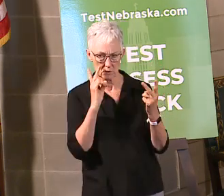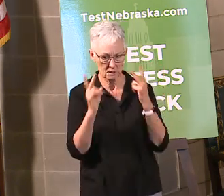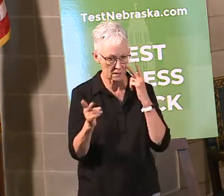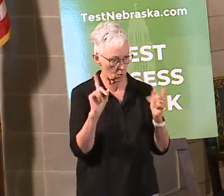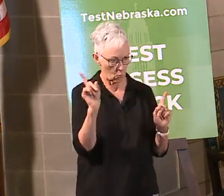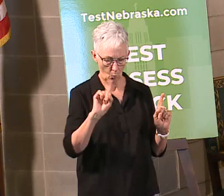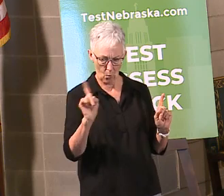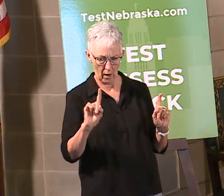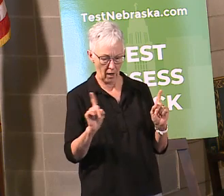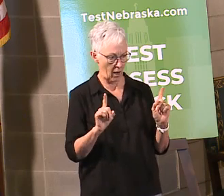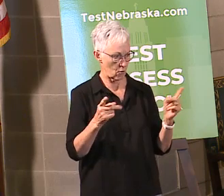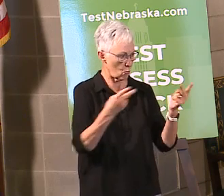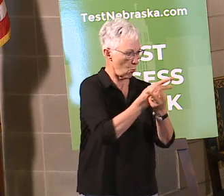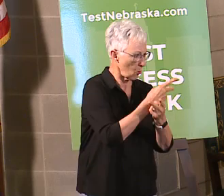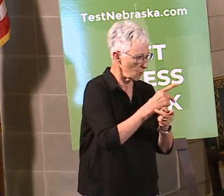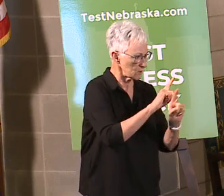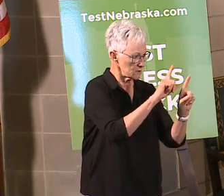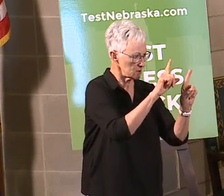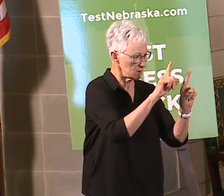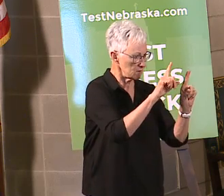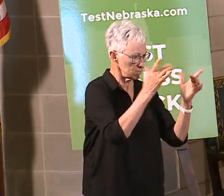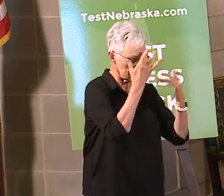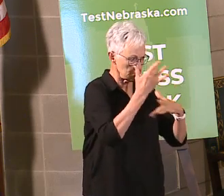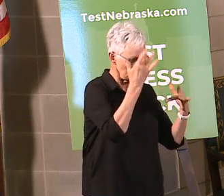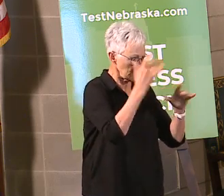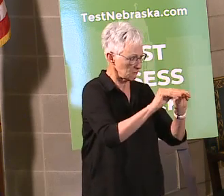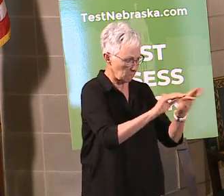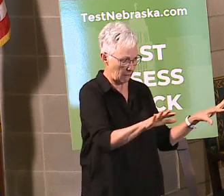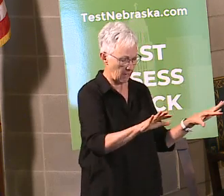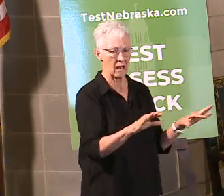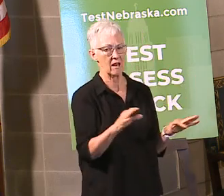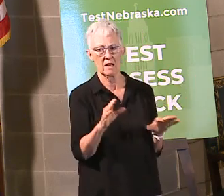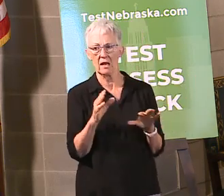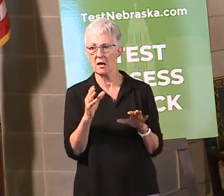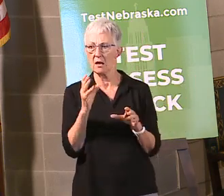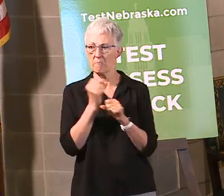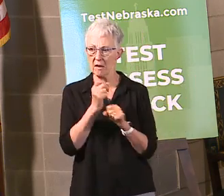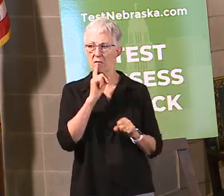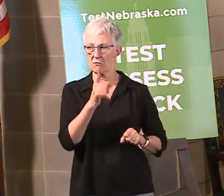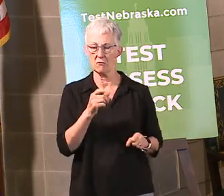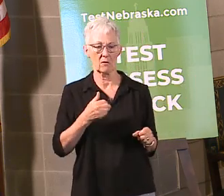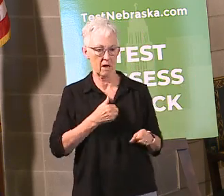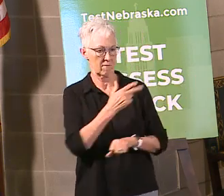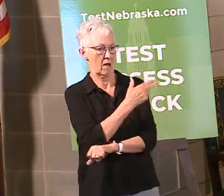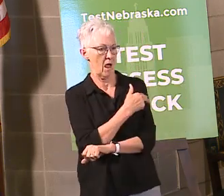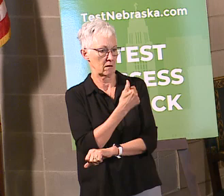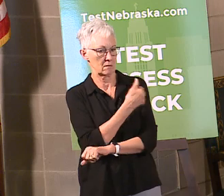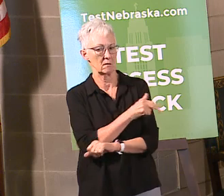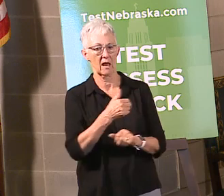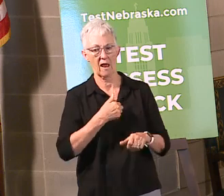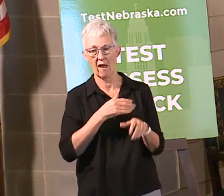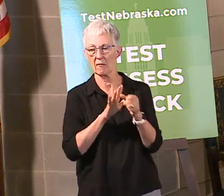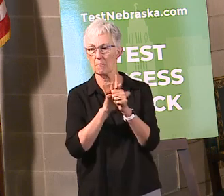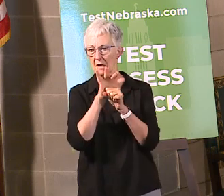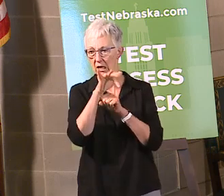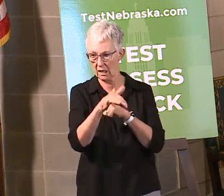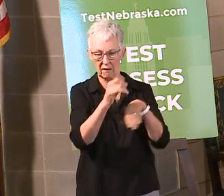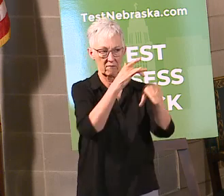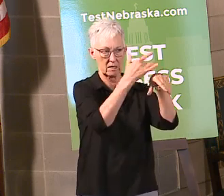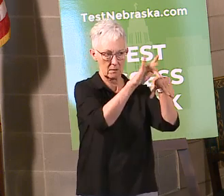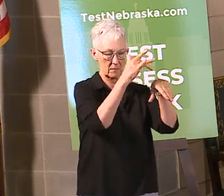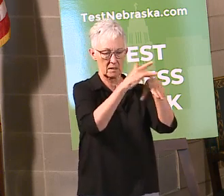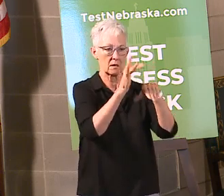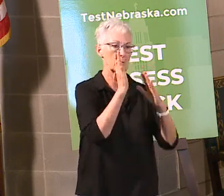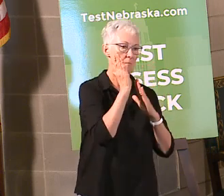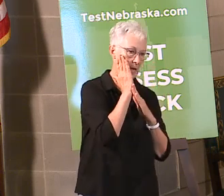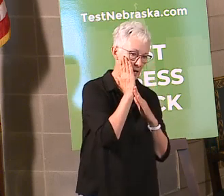spot, we had plenty of hospital capacity. We still have plenty of hospital capacity by the data that I read you earlier today, and we're going to be evaluating that hospital